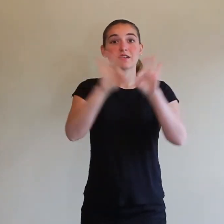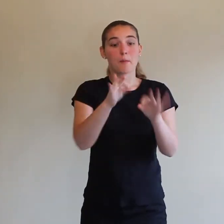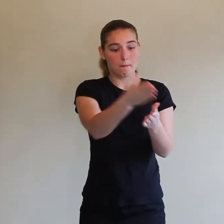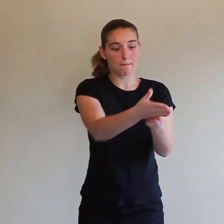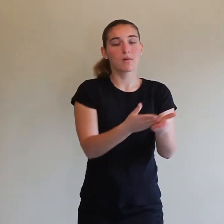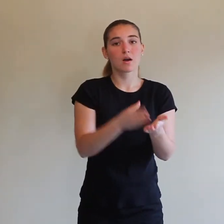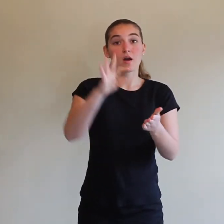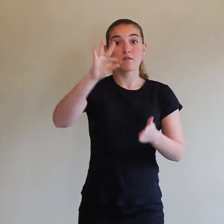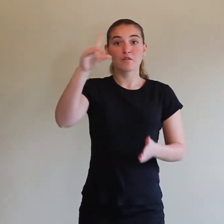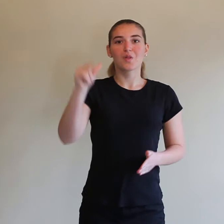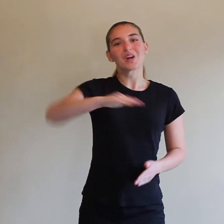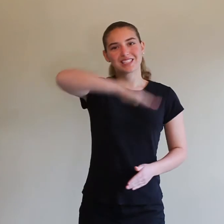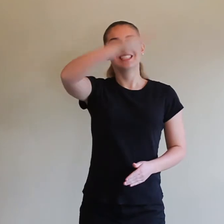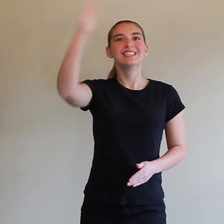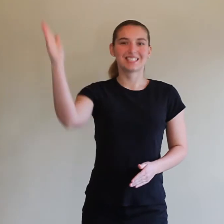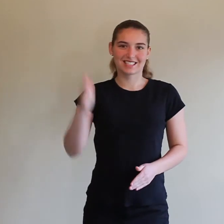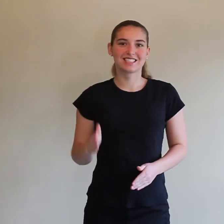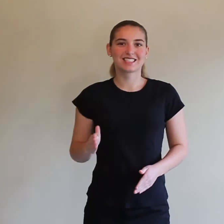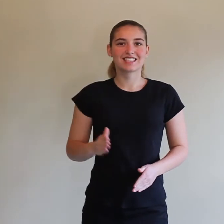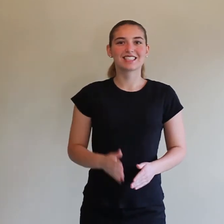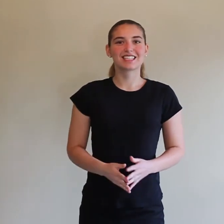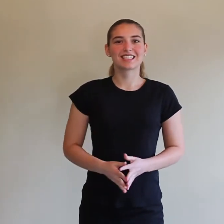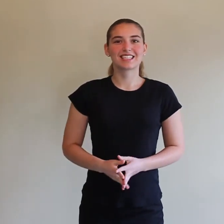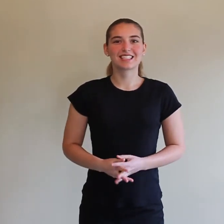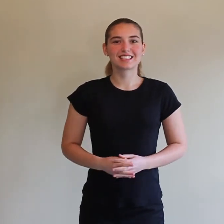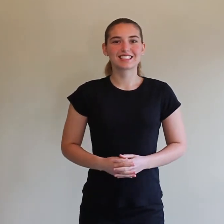the health of our Florida coastlines.